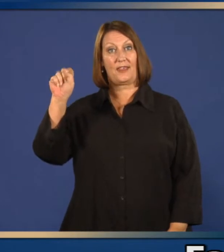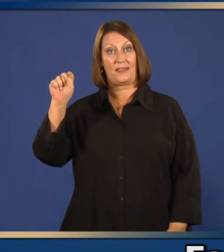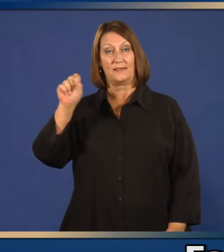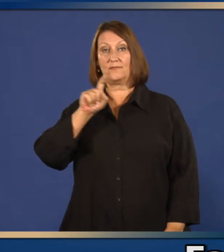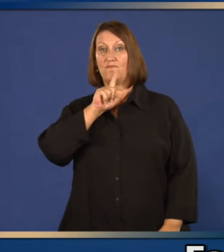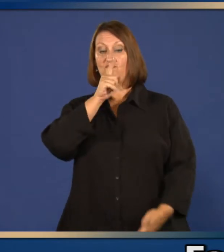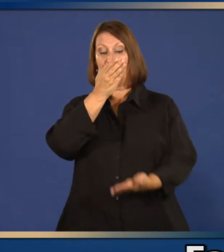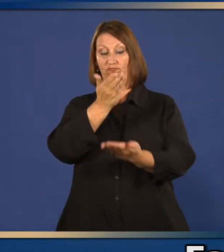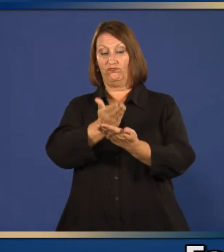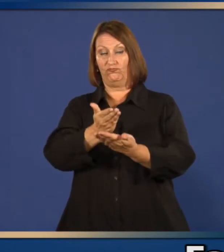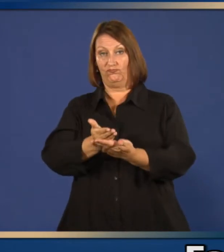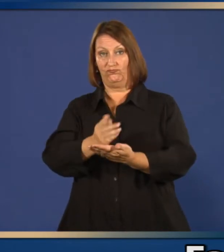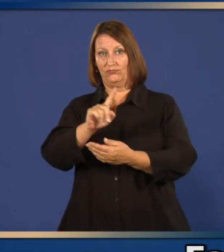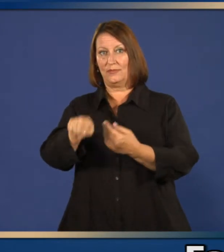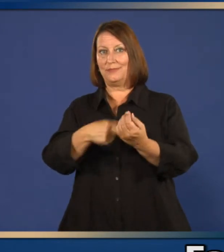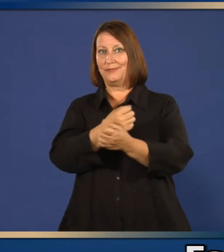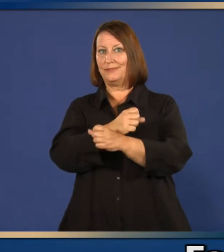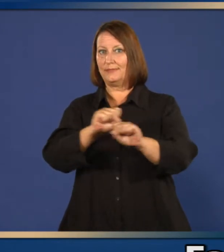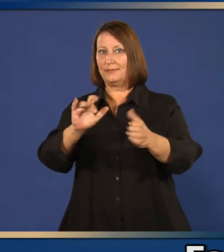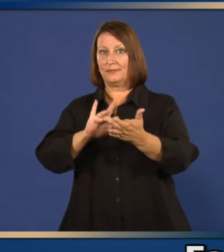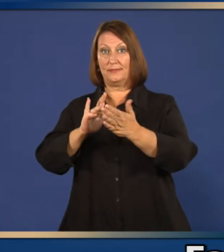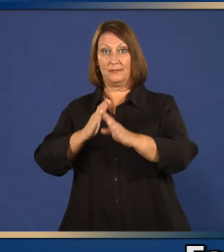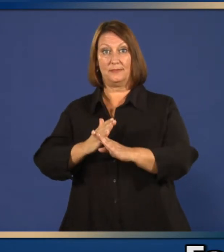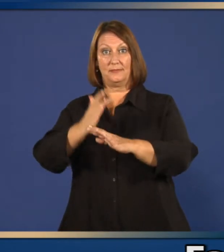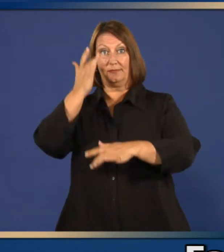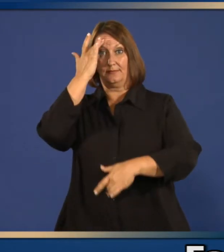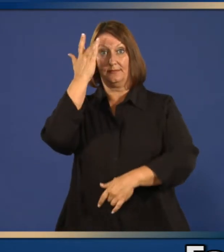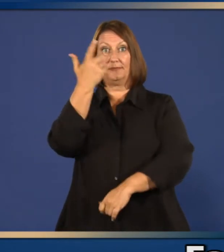Facts for parents about vaccine safety.